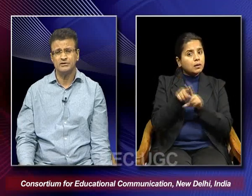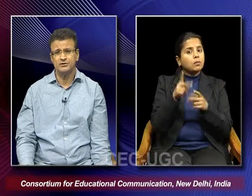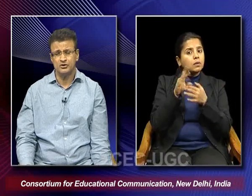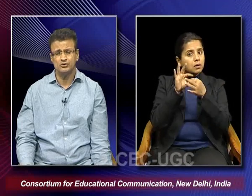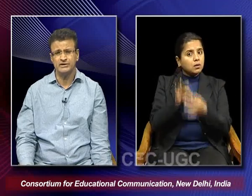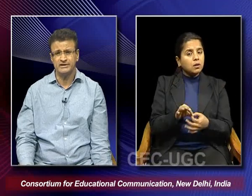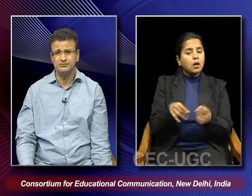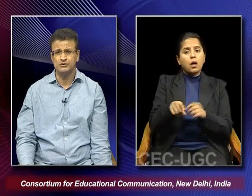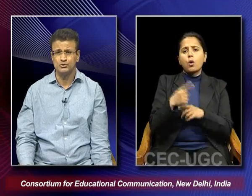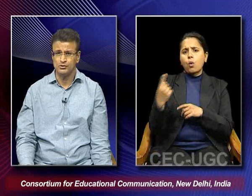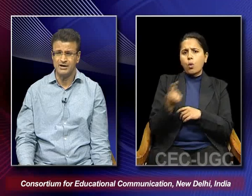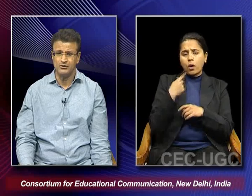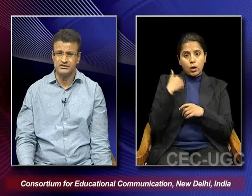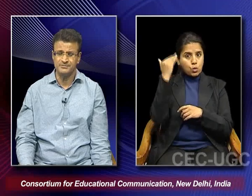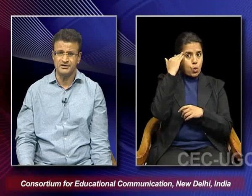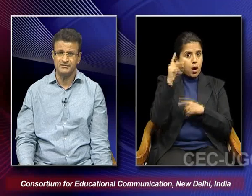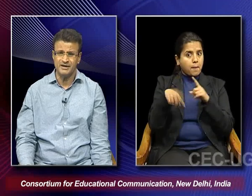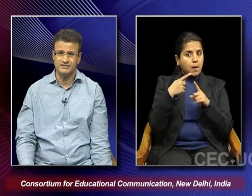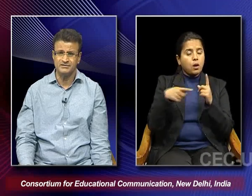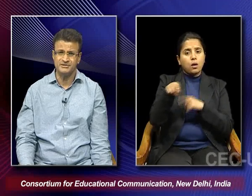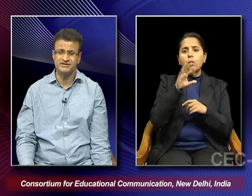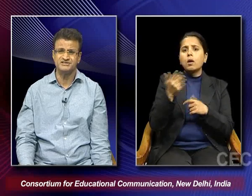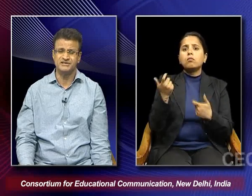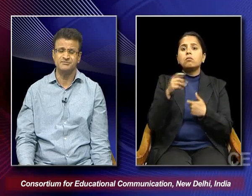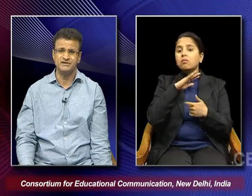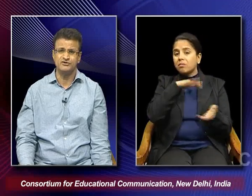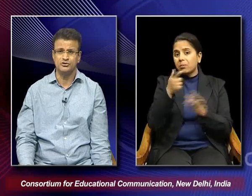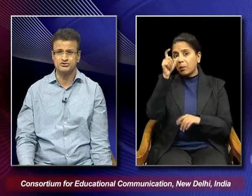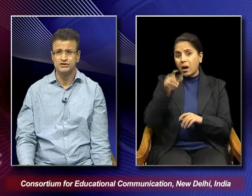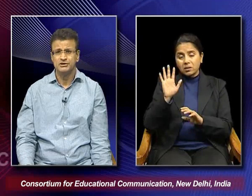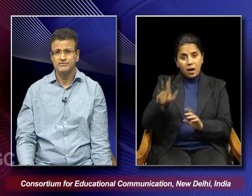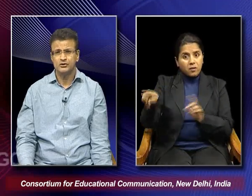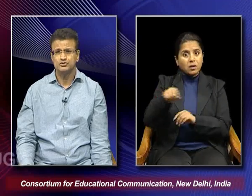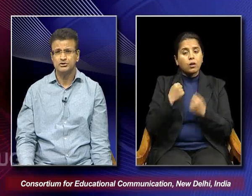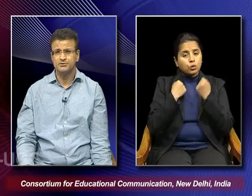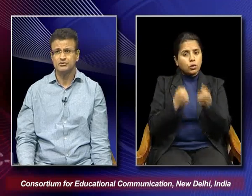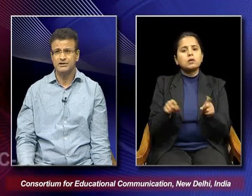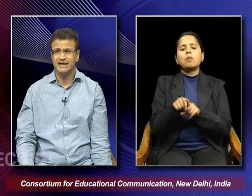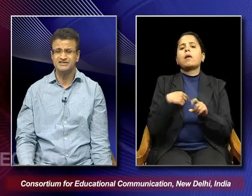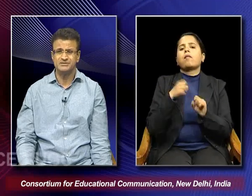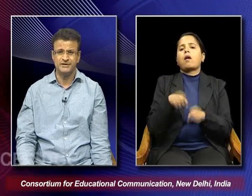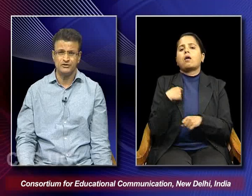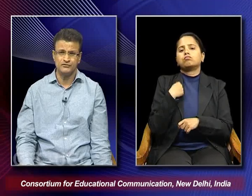not only able to know about that particular matter, but at the same time we are also able to